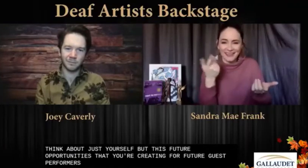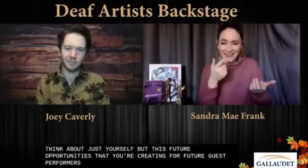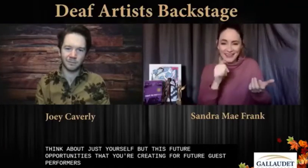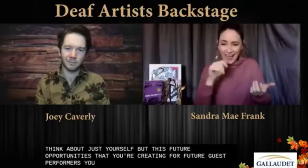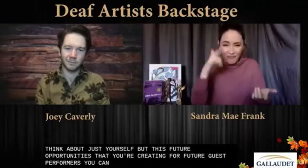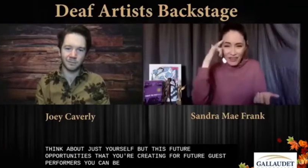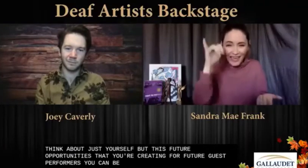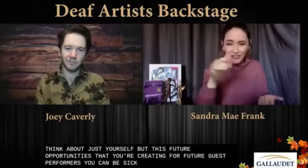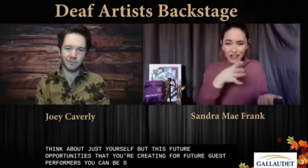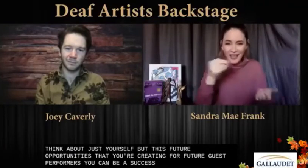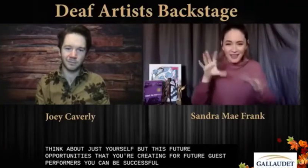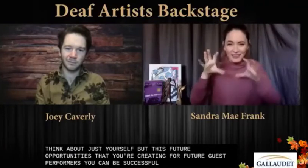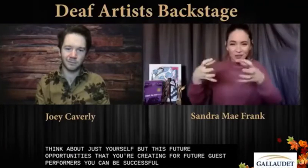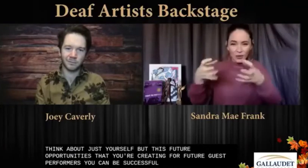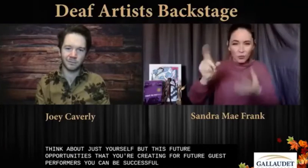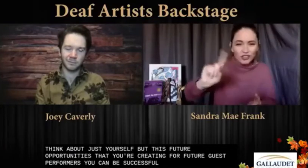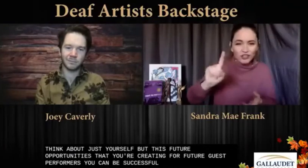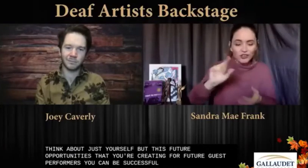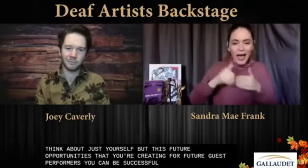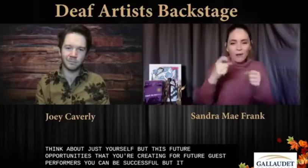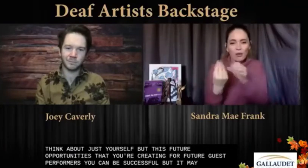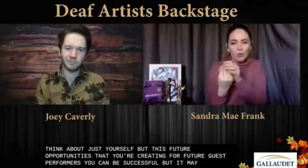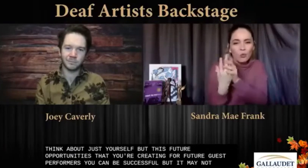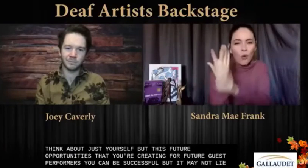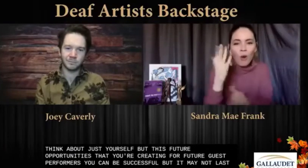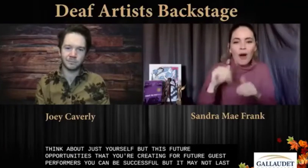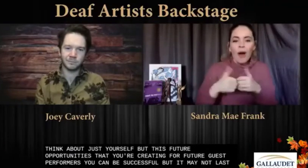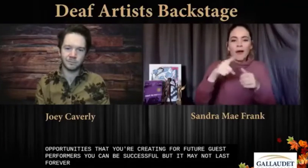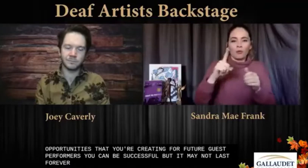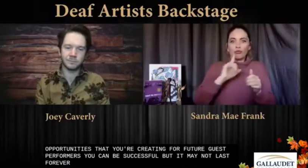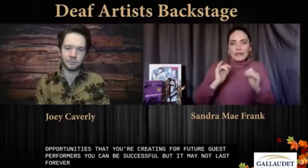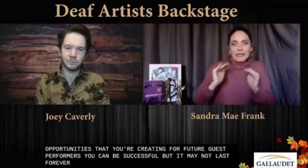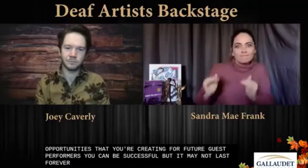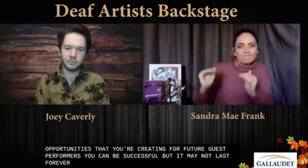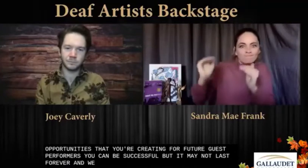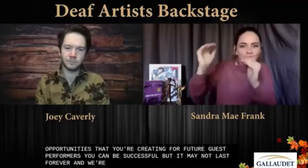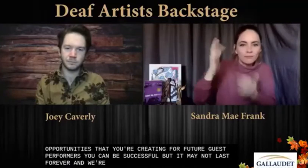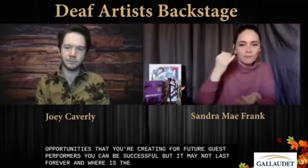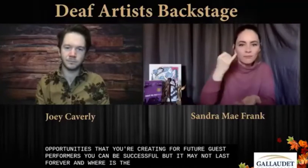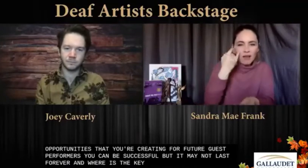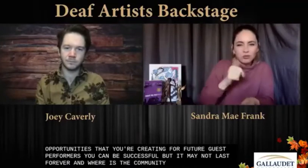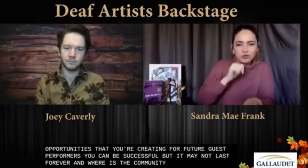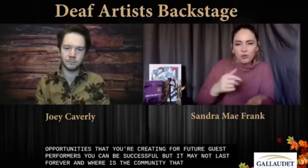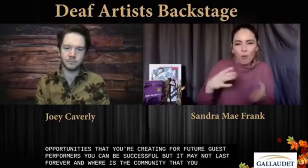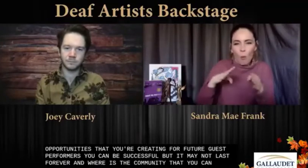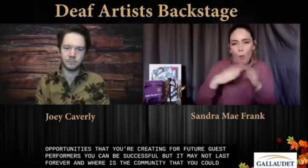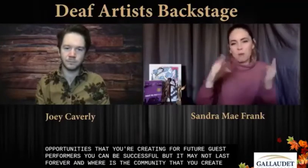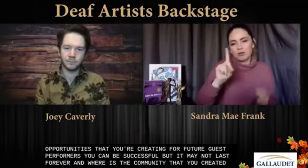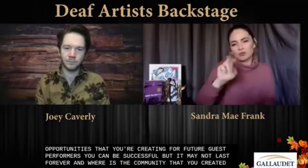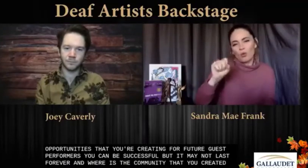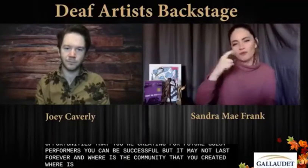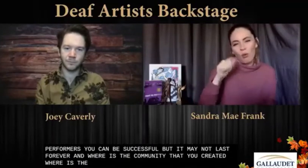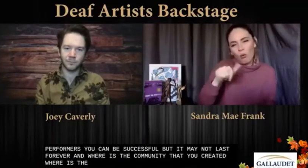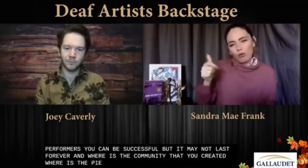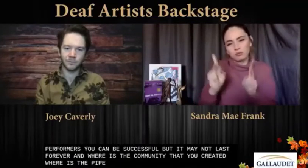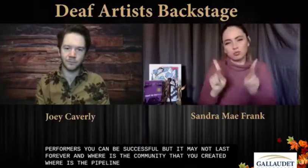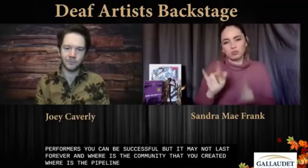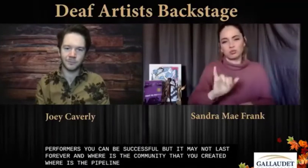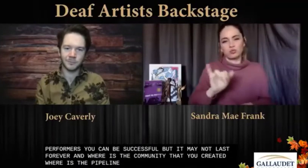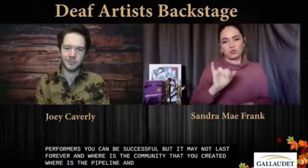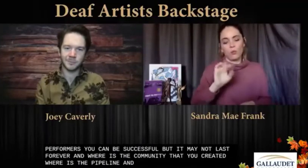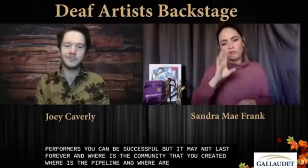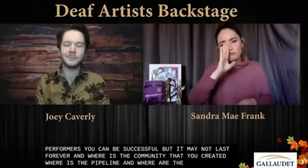you can be successful but it may not last forever and where is the community that you've created where is the pipeline